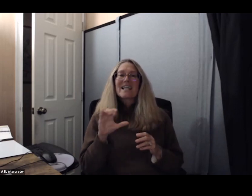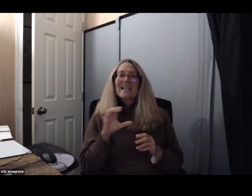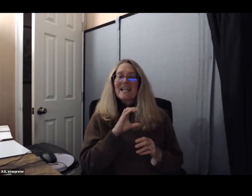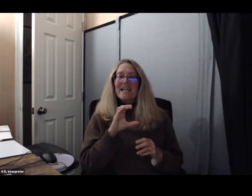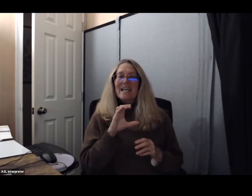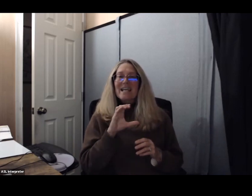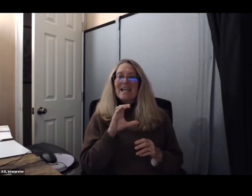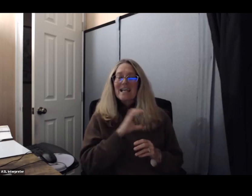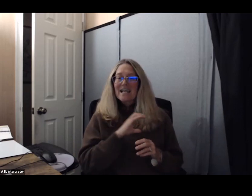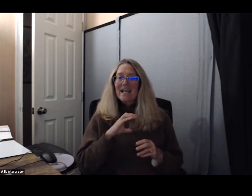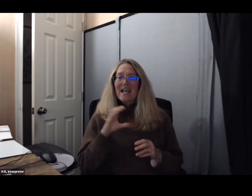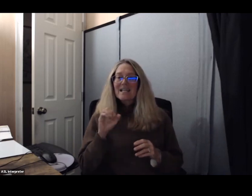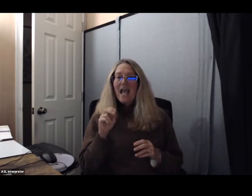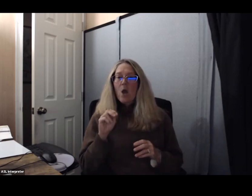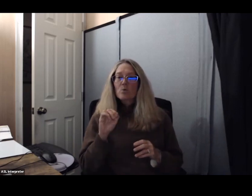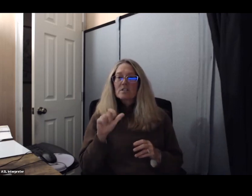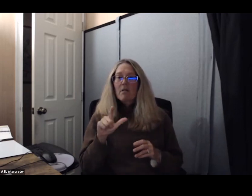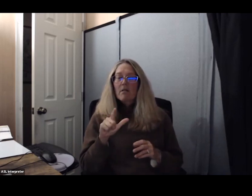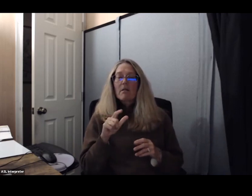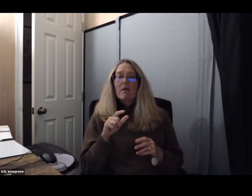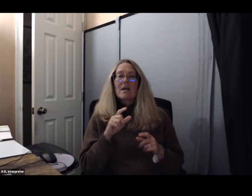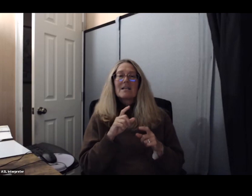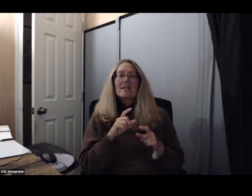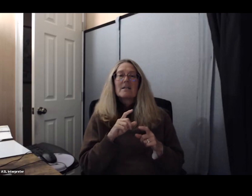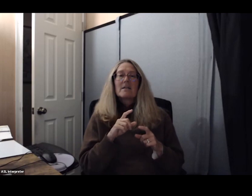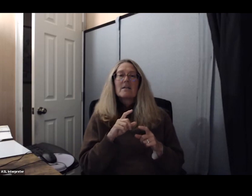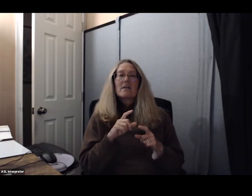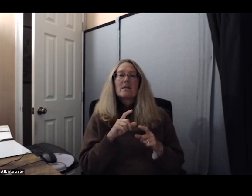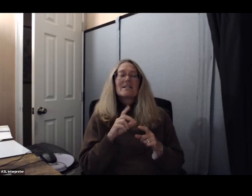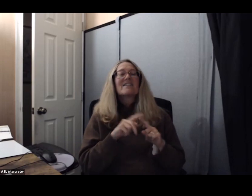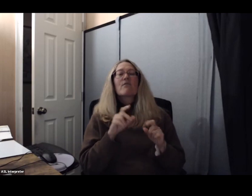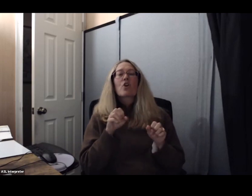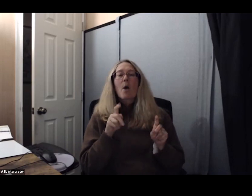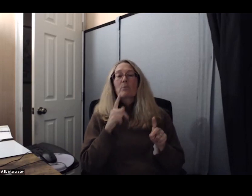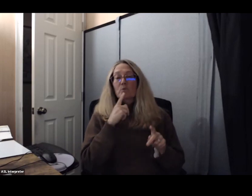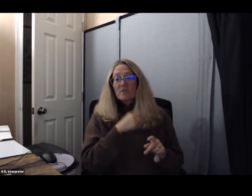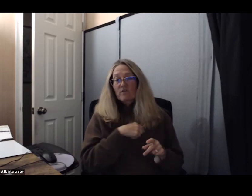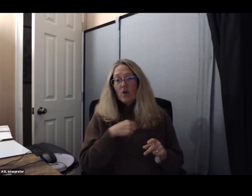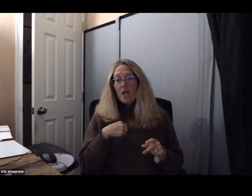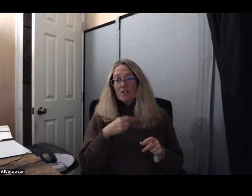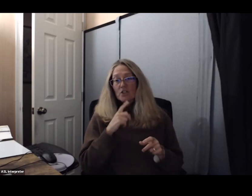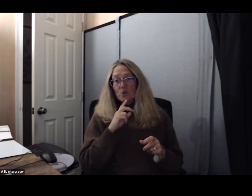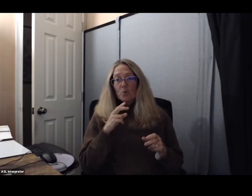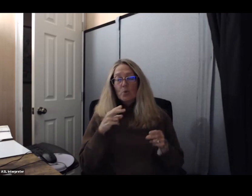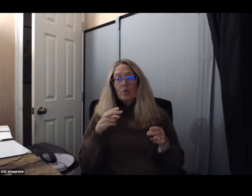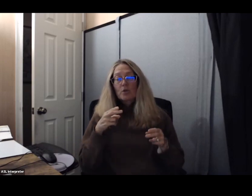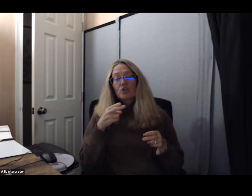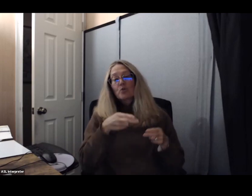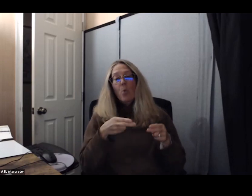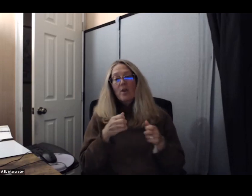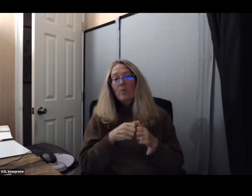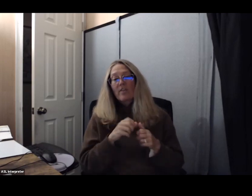just as we're talking about those different tables that we need to be at, and those are those opportunities for us to meet with other